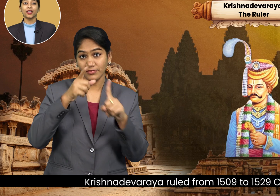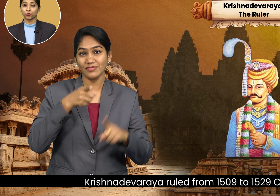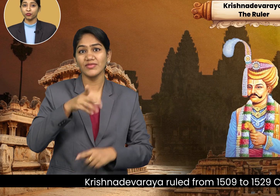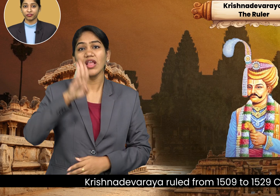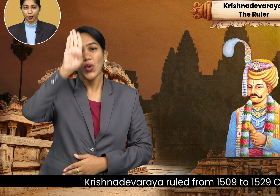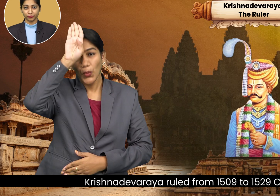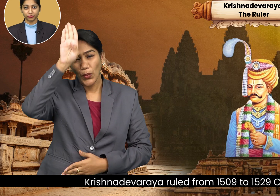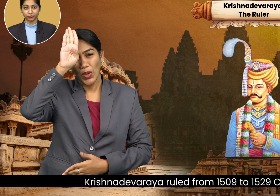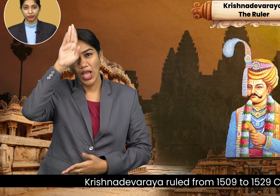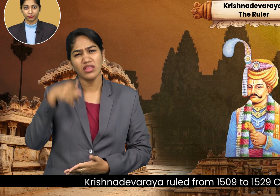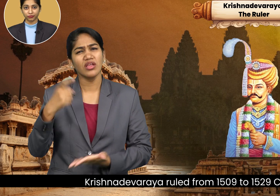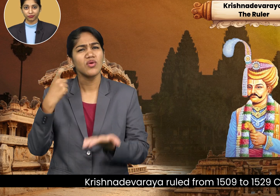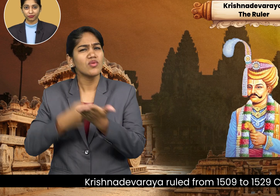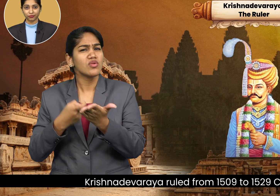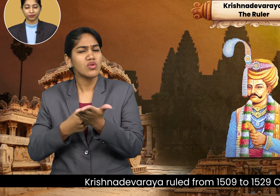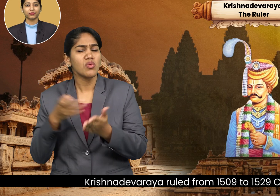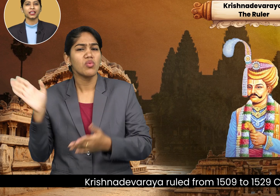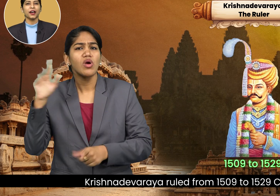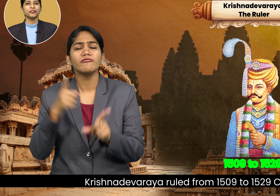Krishnadeva Raya ruled from